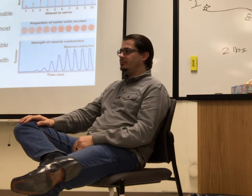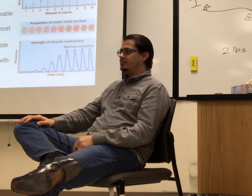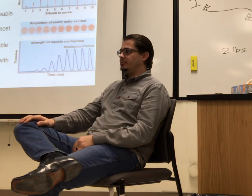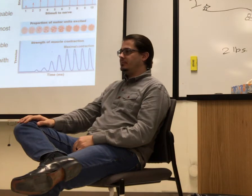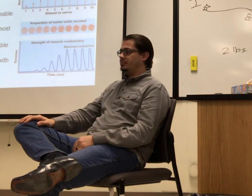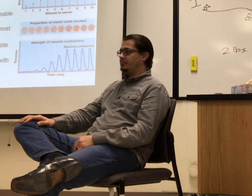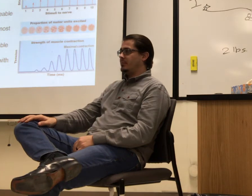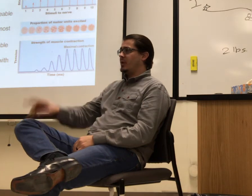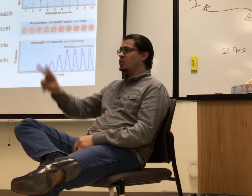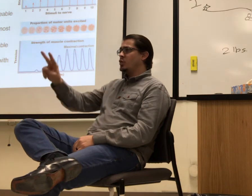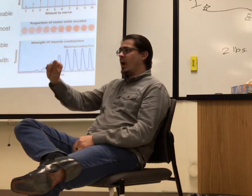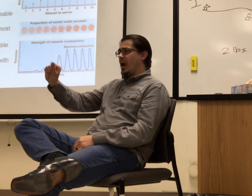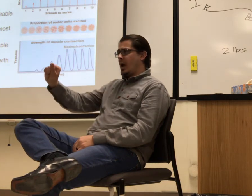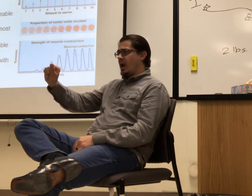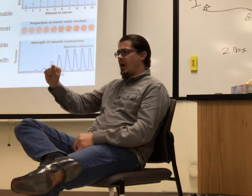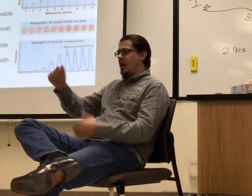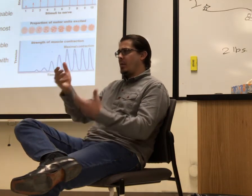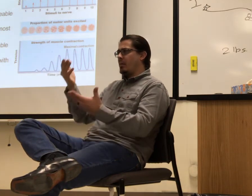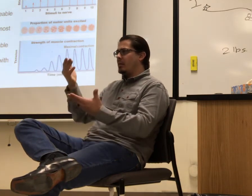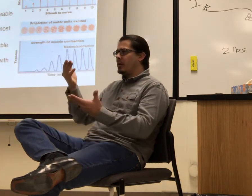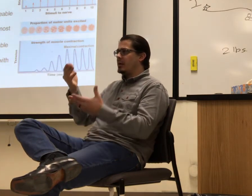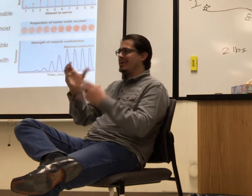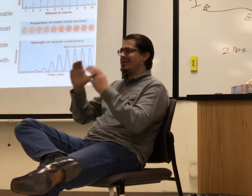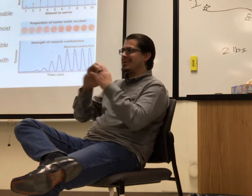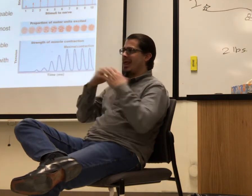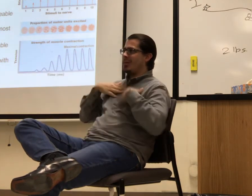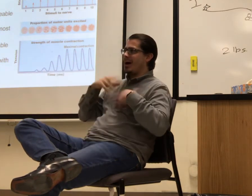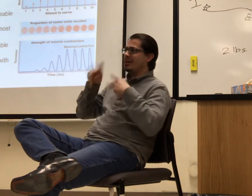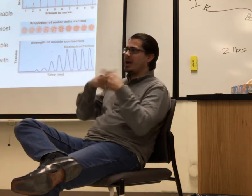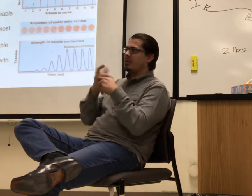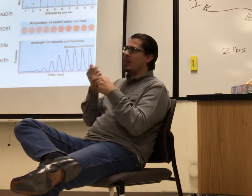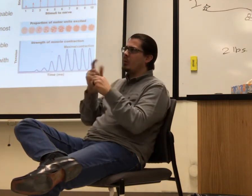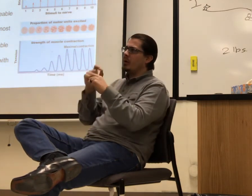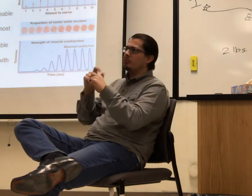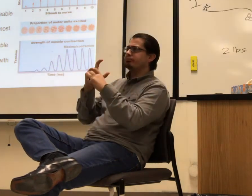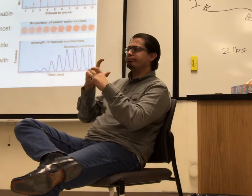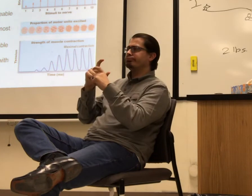And so the 2As, maybe their cell body type is bigger.